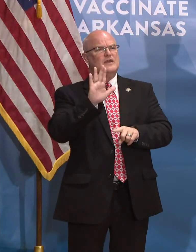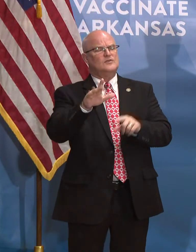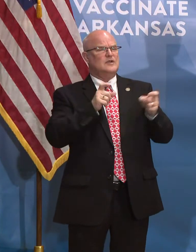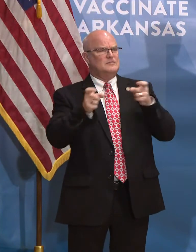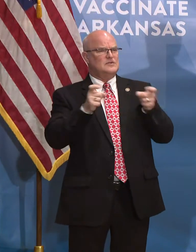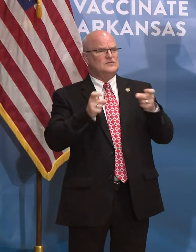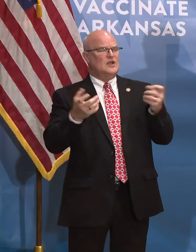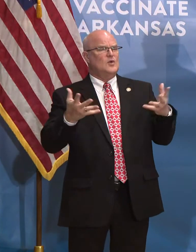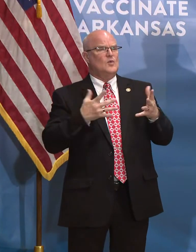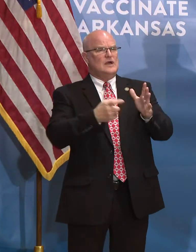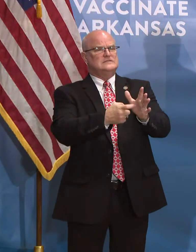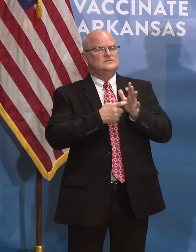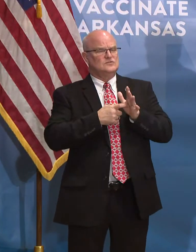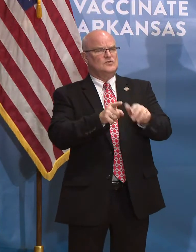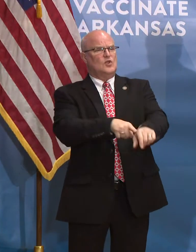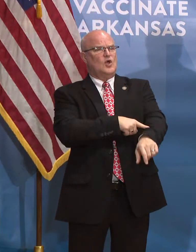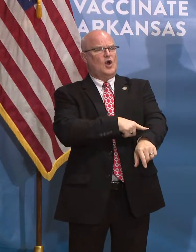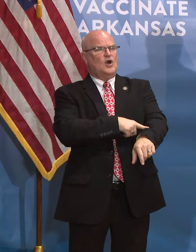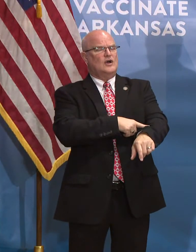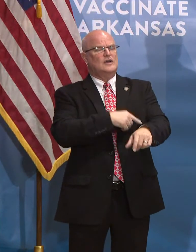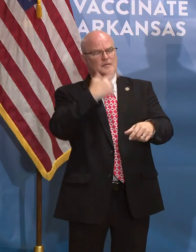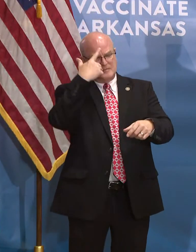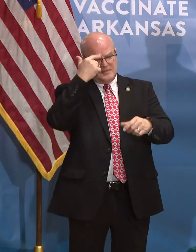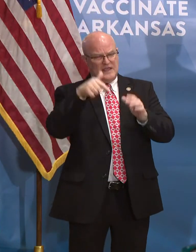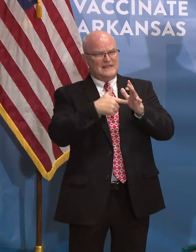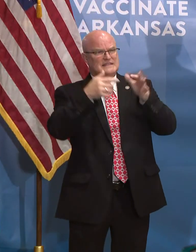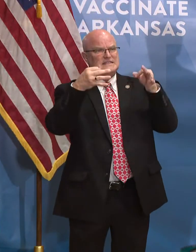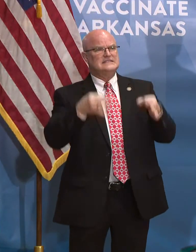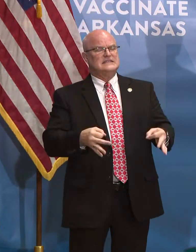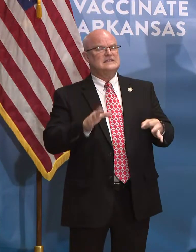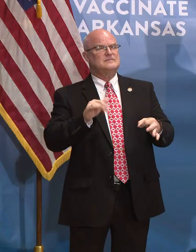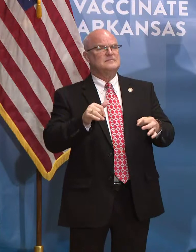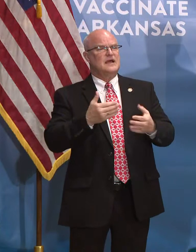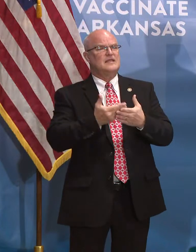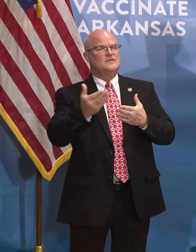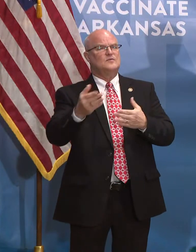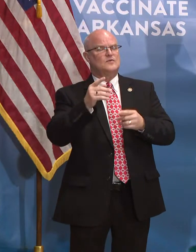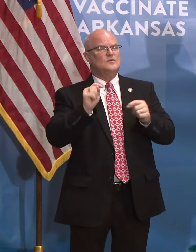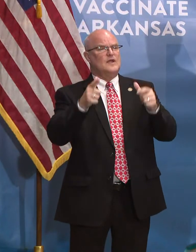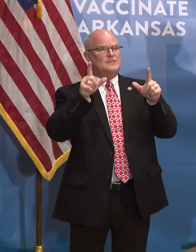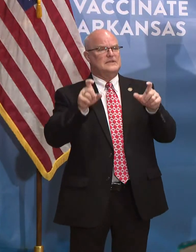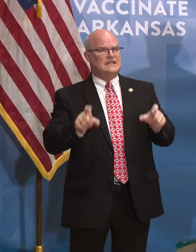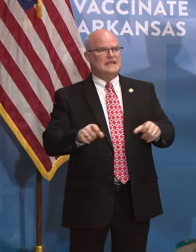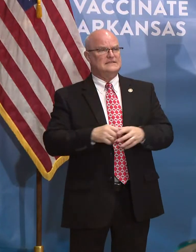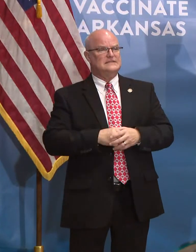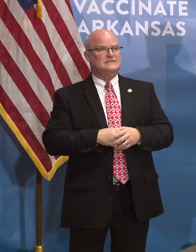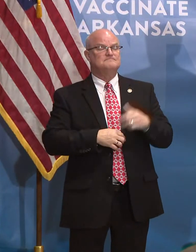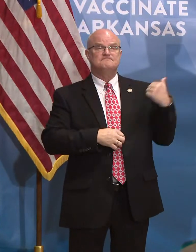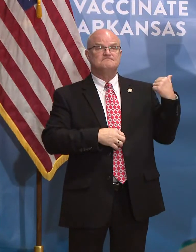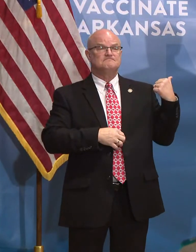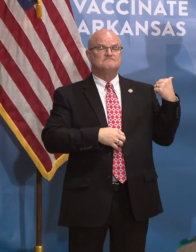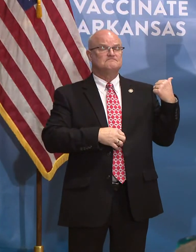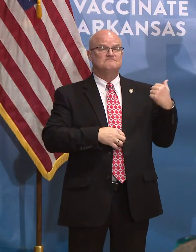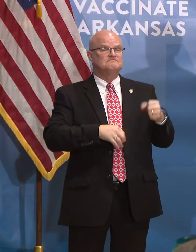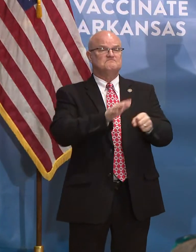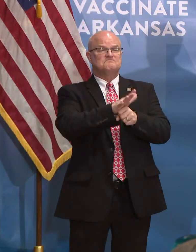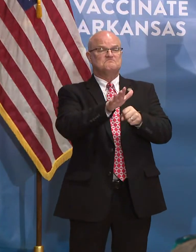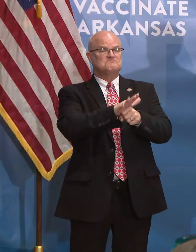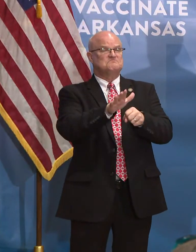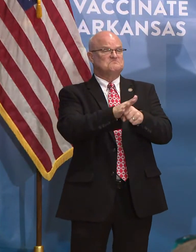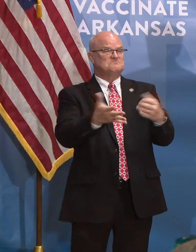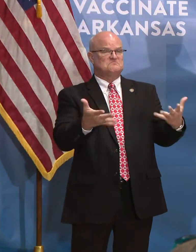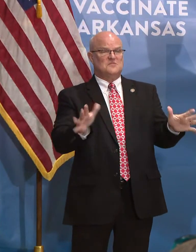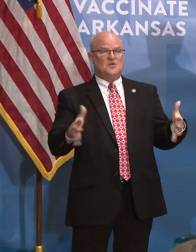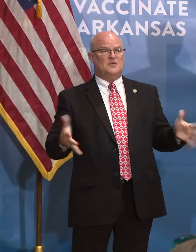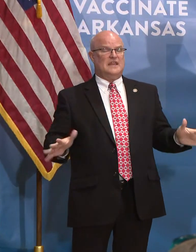administration, and what took your administration so long to come to this conclusion to buy rapid tests? We had adequate supply,